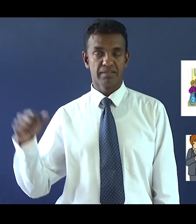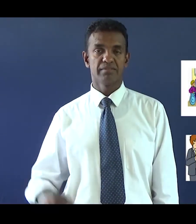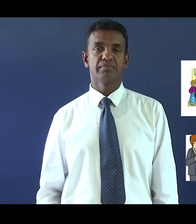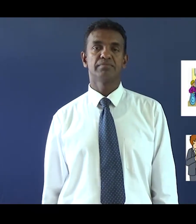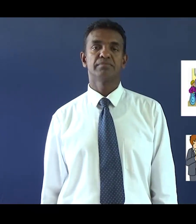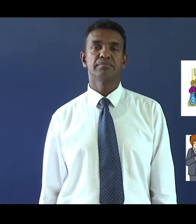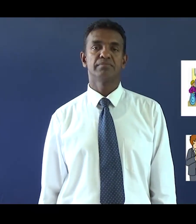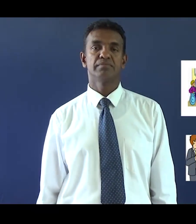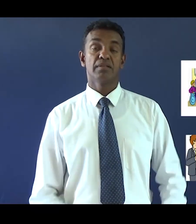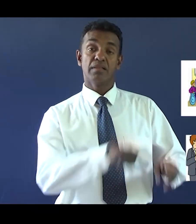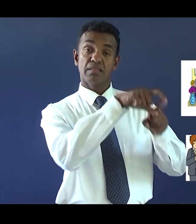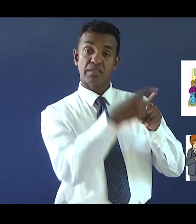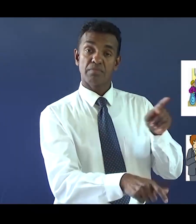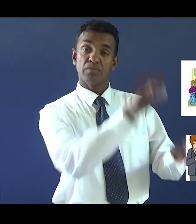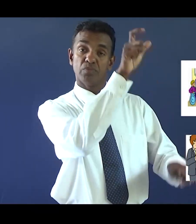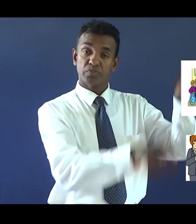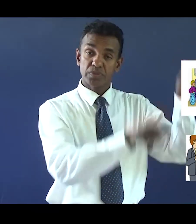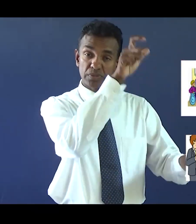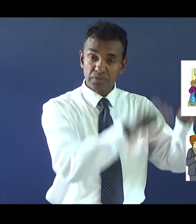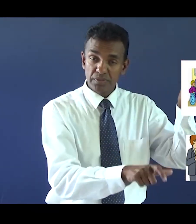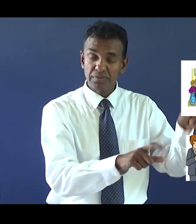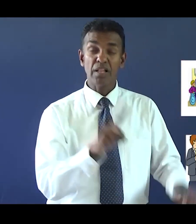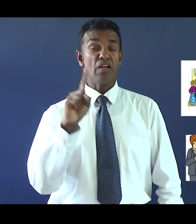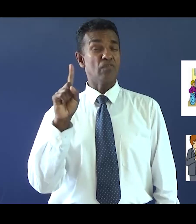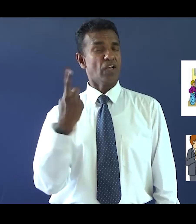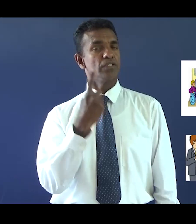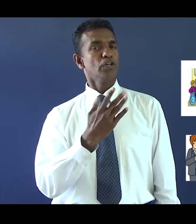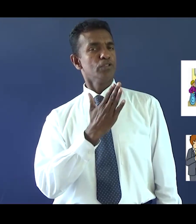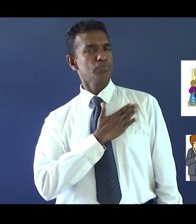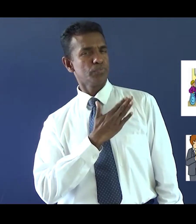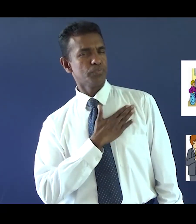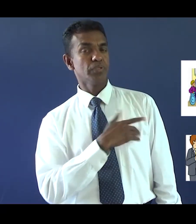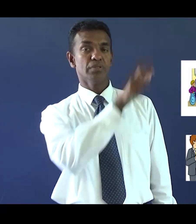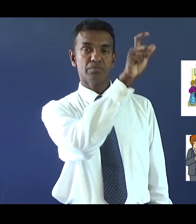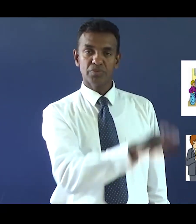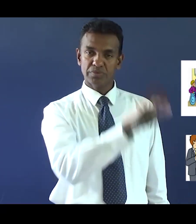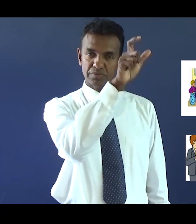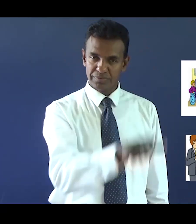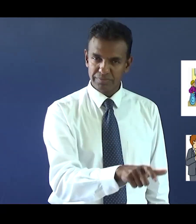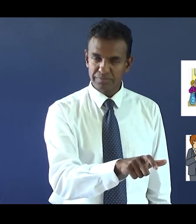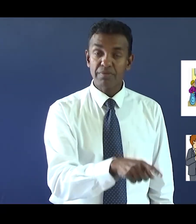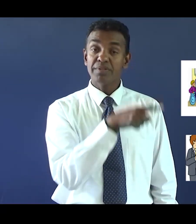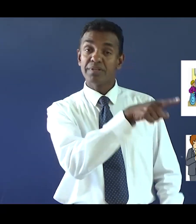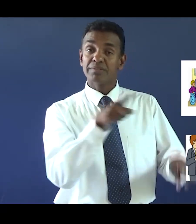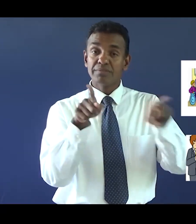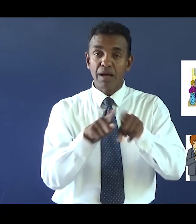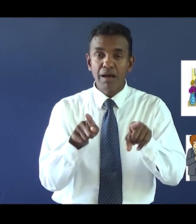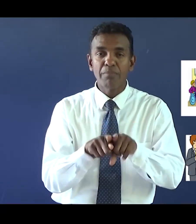What is in this paper continued? Treating disabled people as people